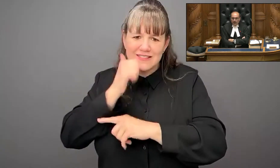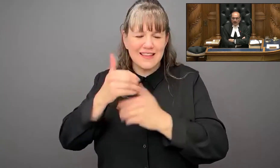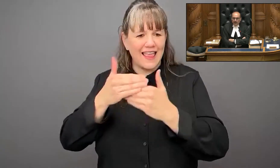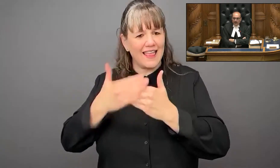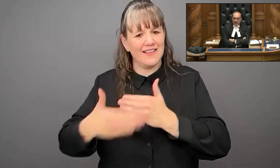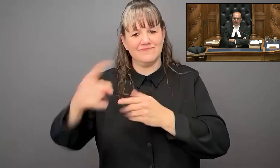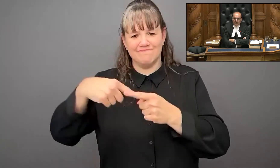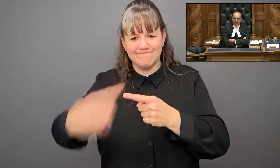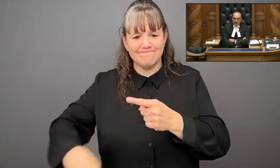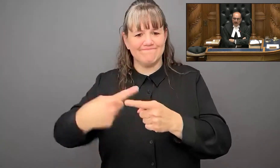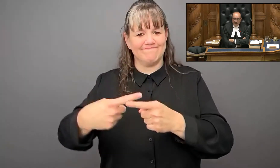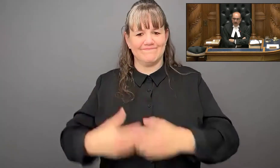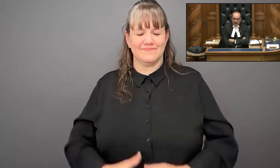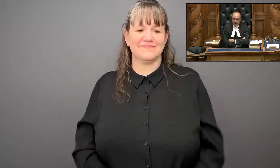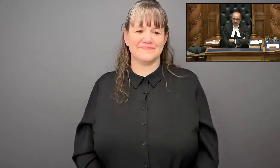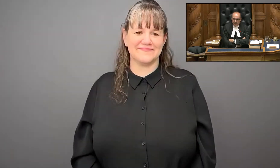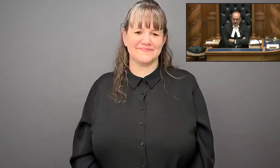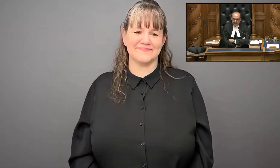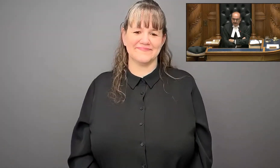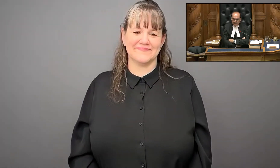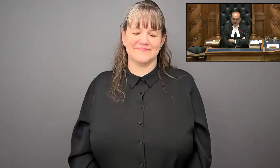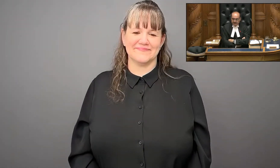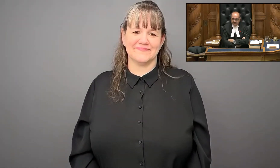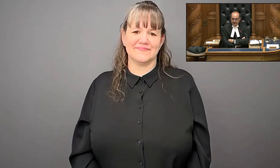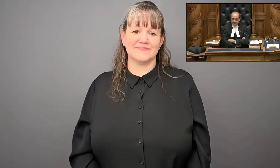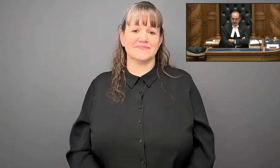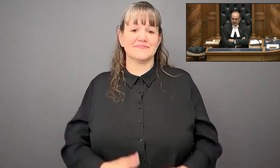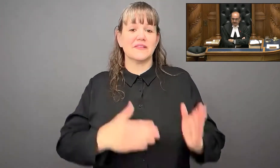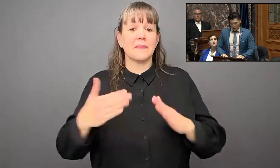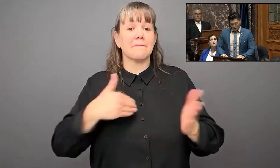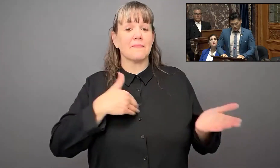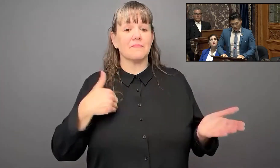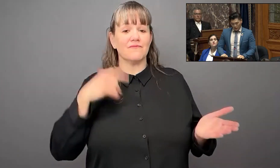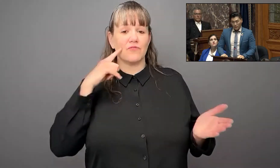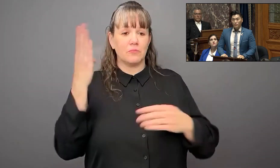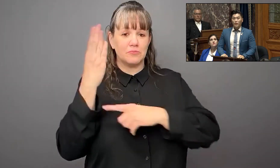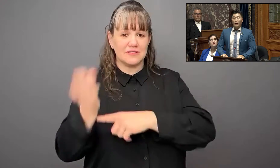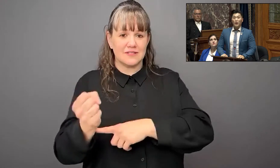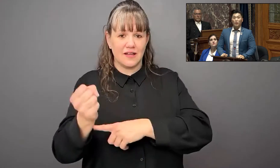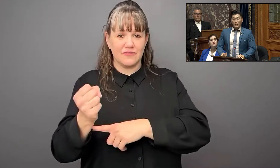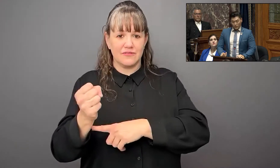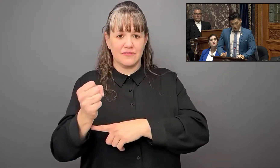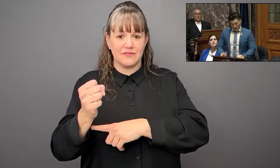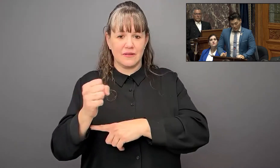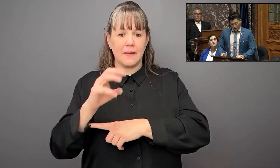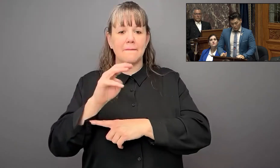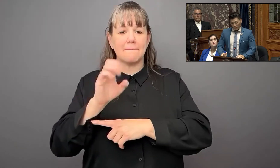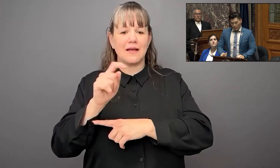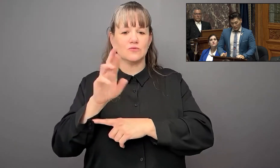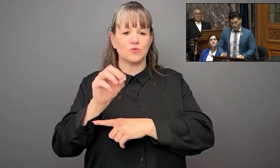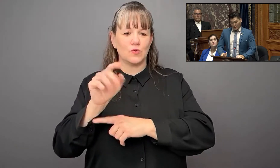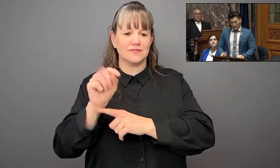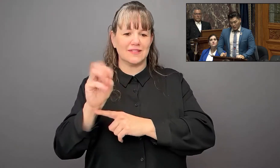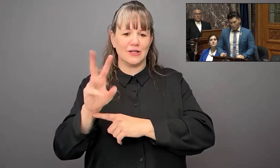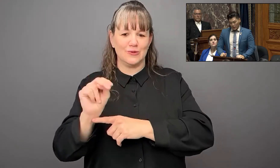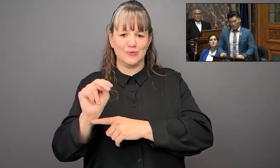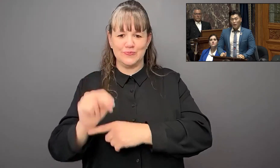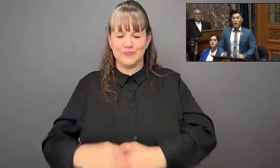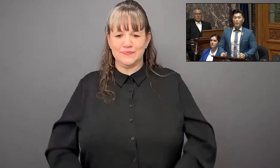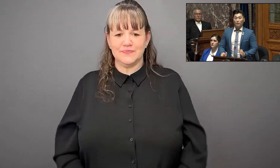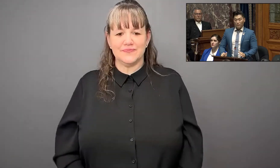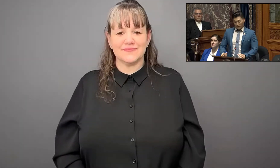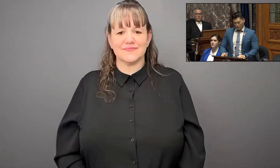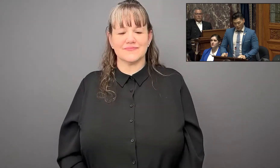Member for Burnaby South Metro Town. Thank you, Honourable Speaker. I rise today to recognize and celebrate